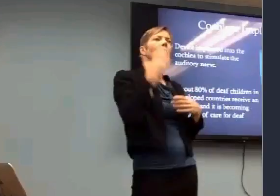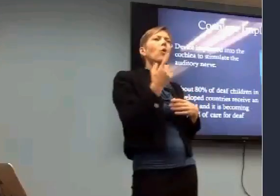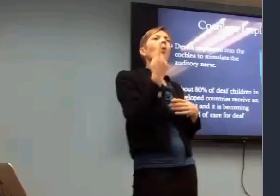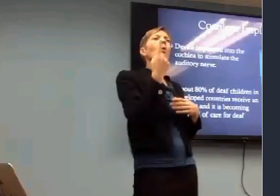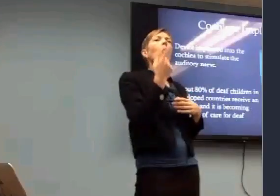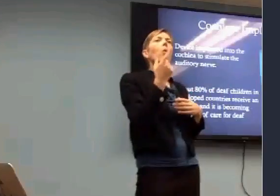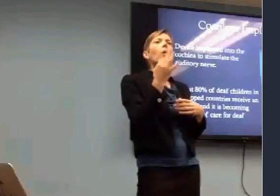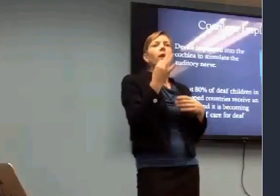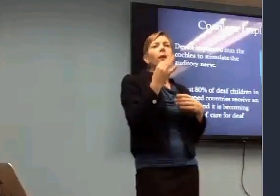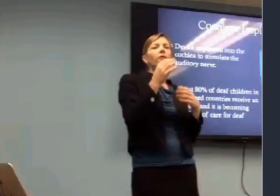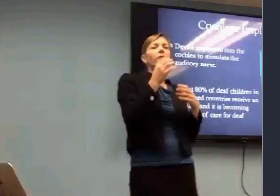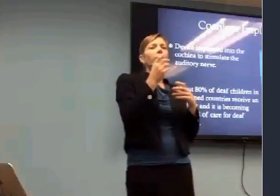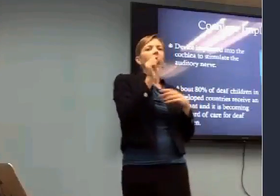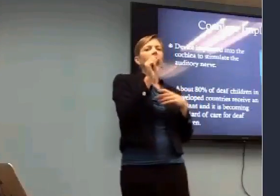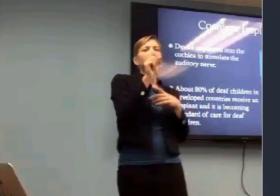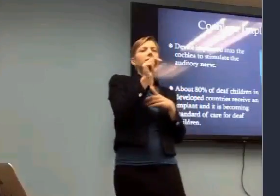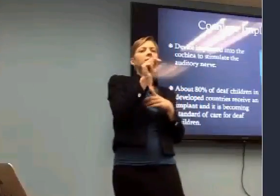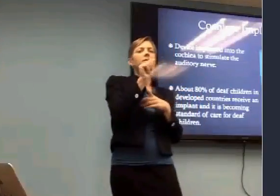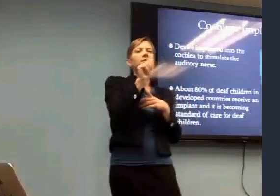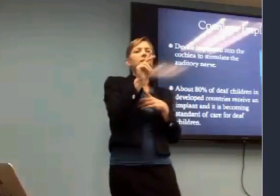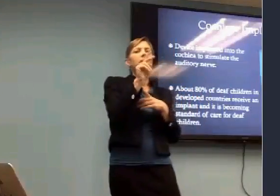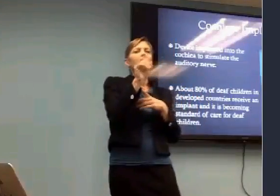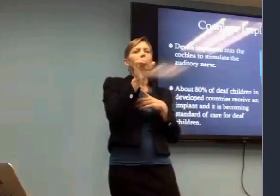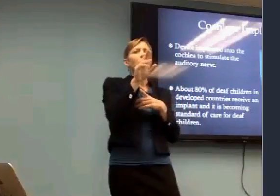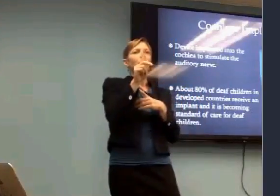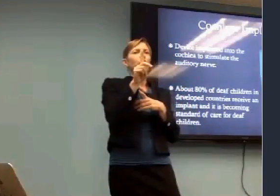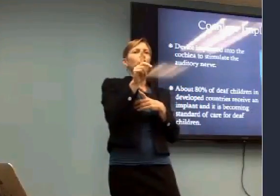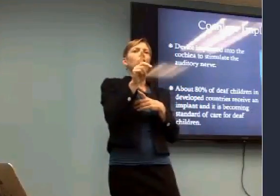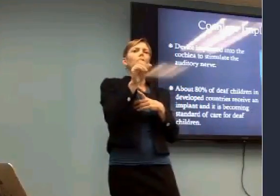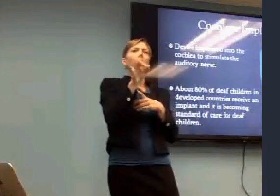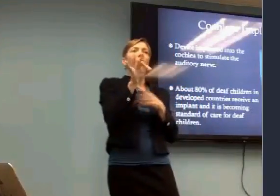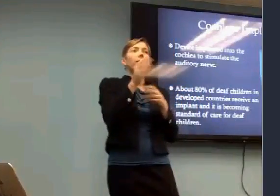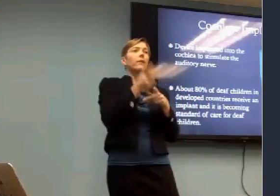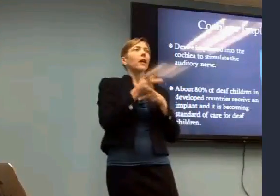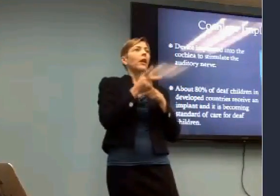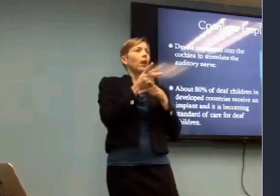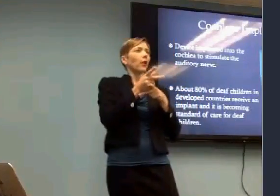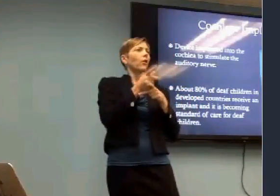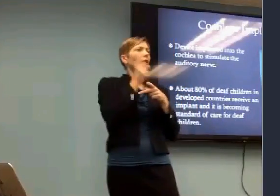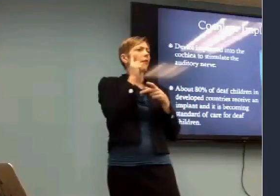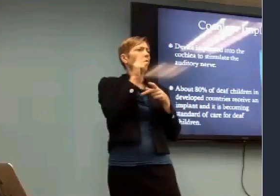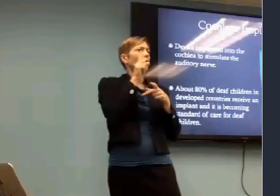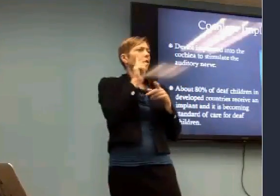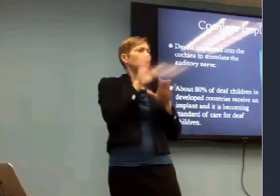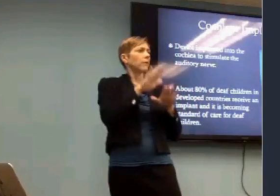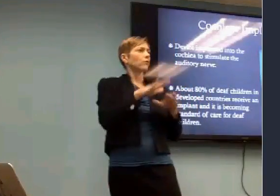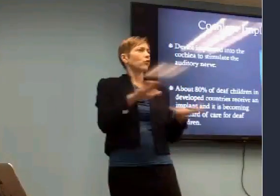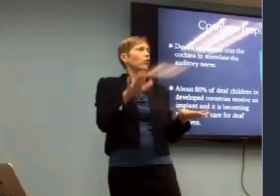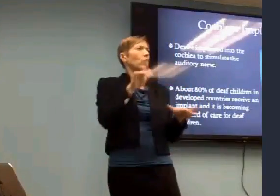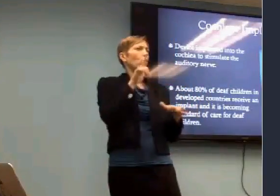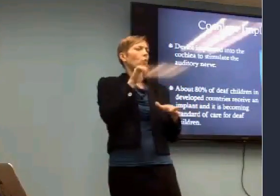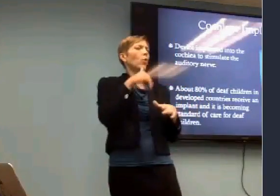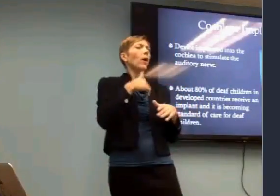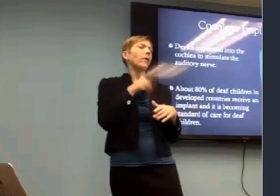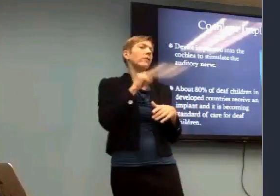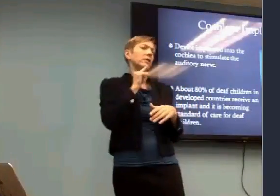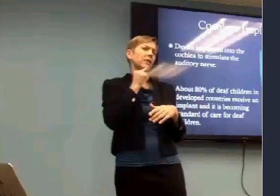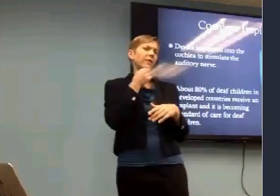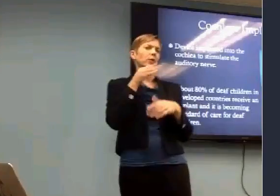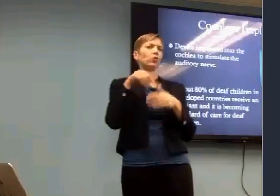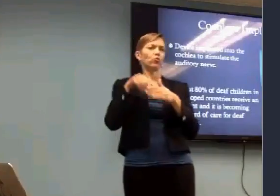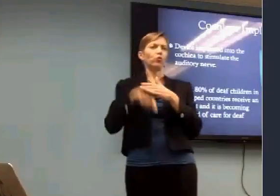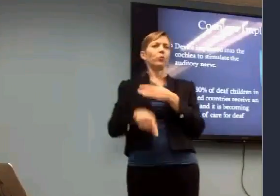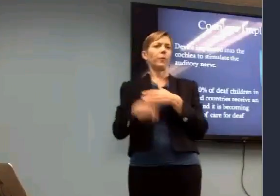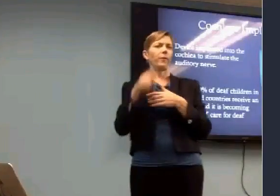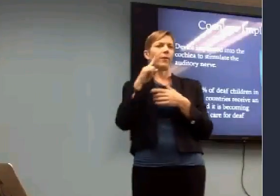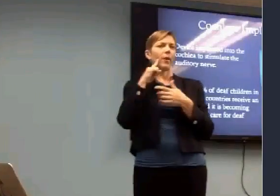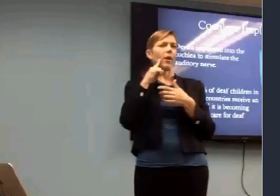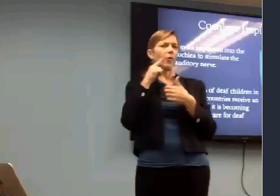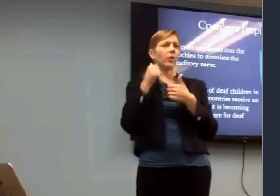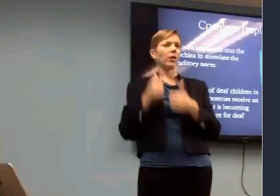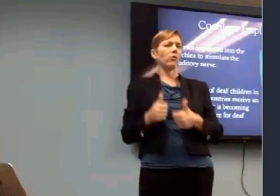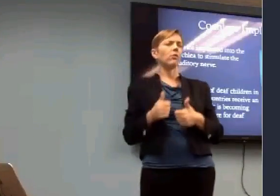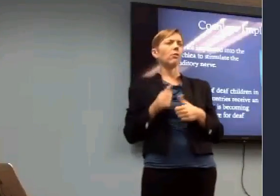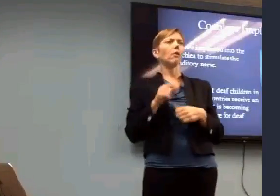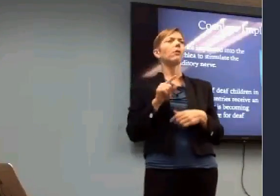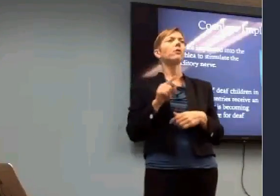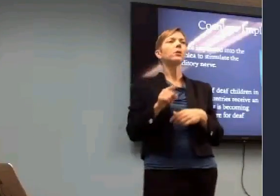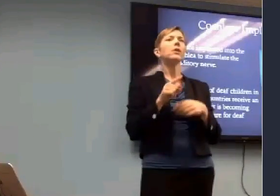Many of you might be aware of one of the standards of care for deaf children who have severe to profound